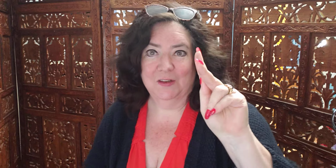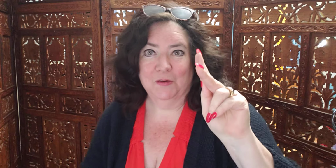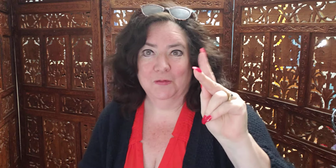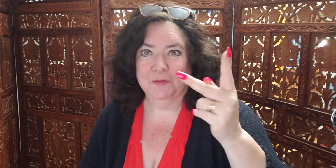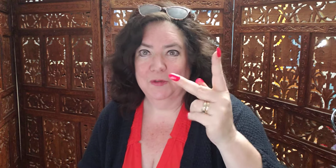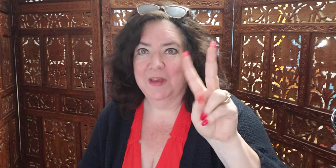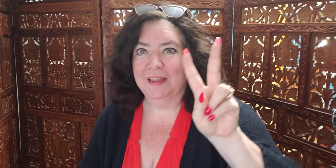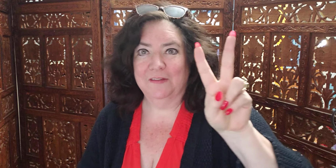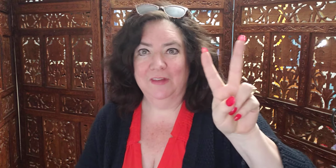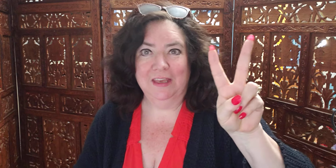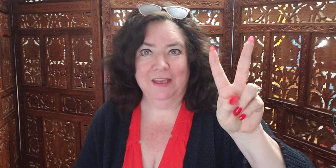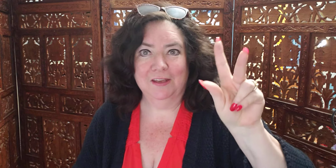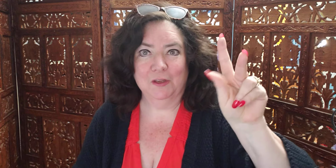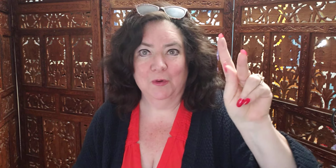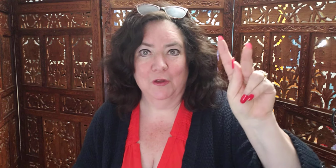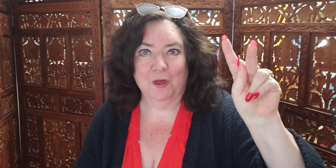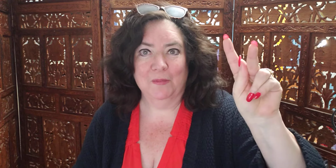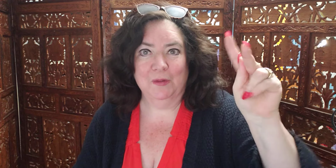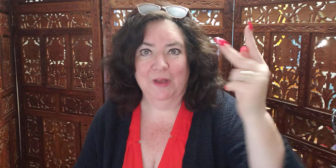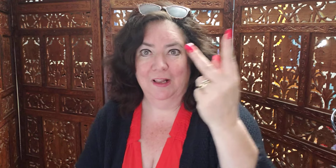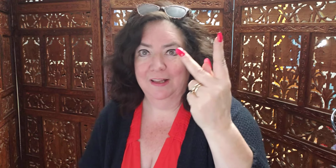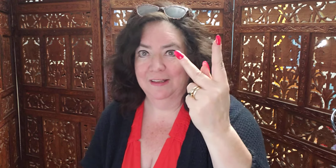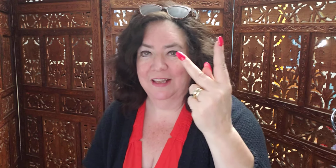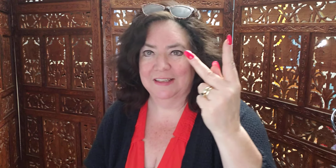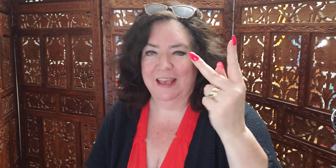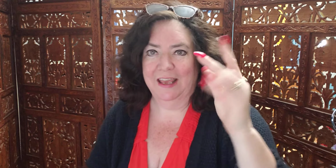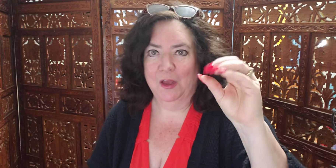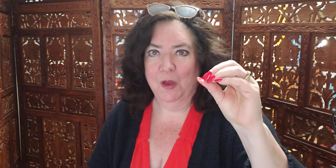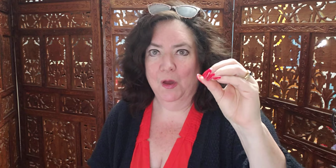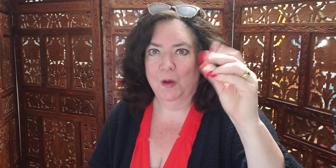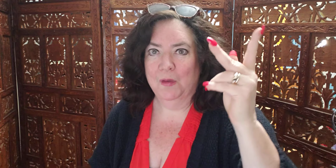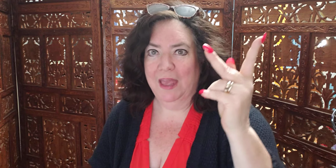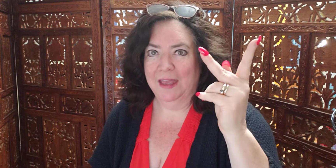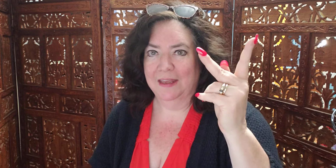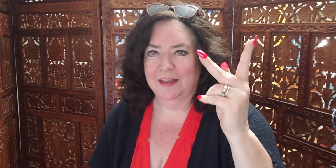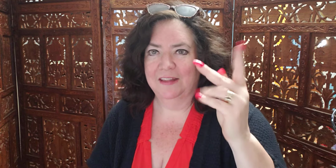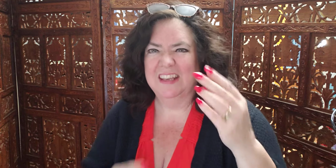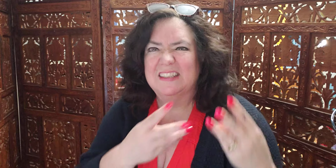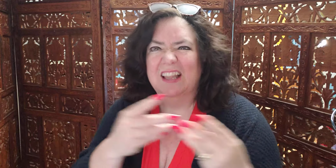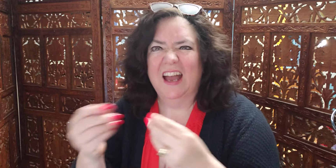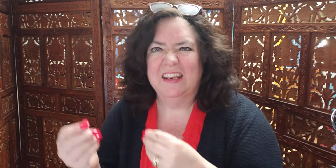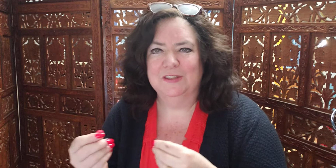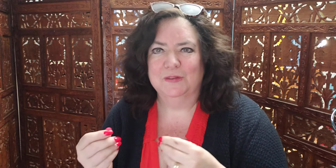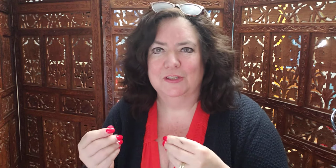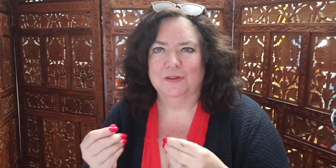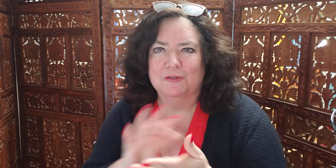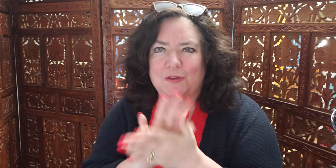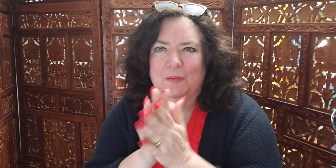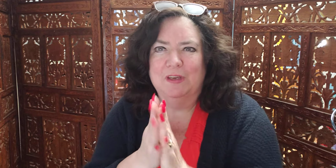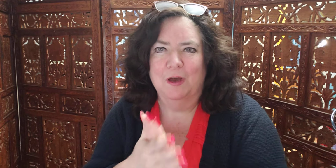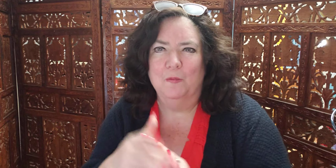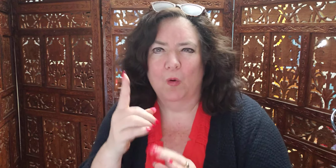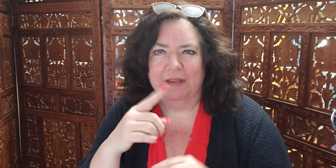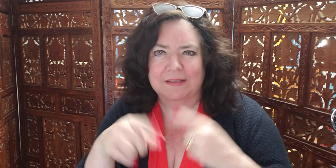So you make like a V, you put your thumb in the middle, that's K. Okay. And they slide into each other, so they become one